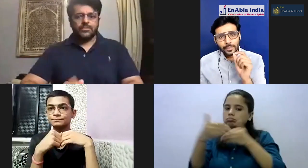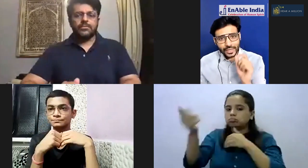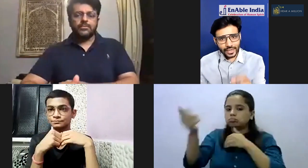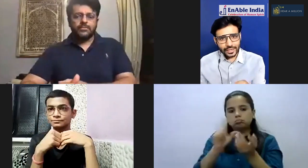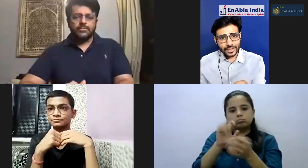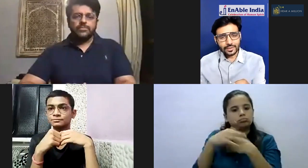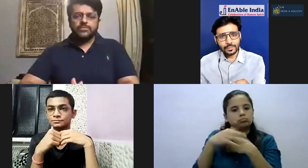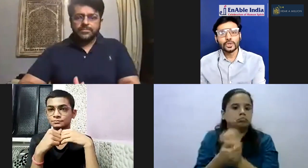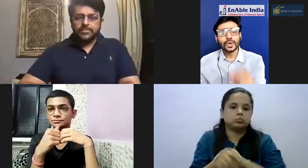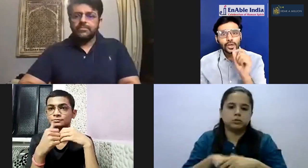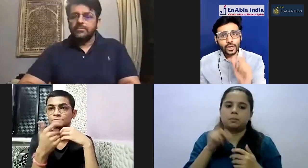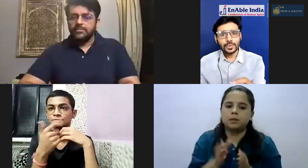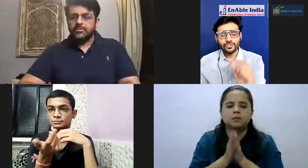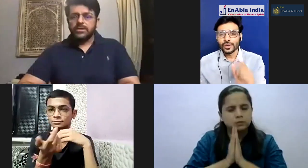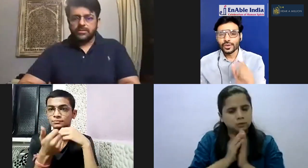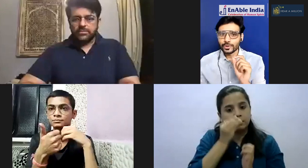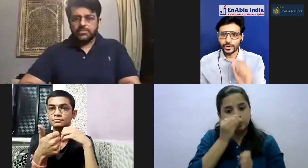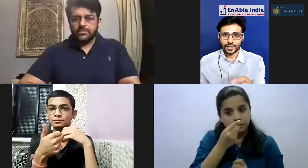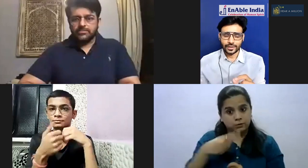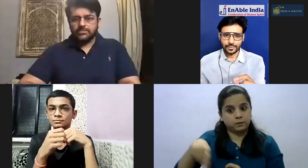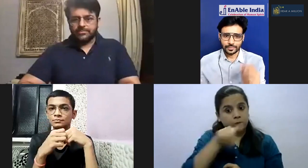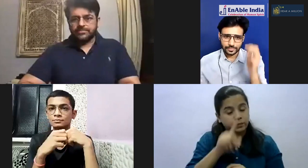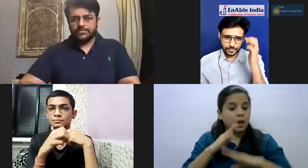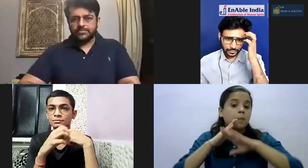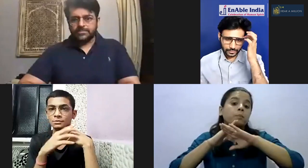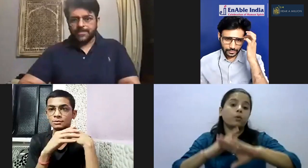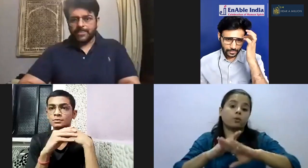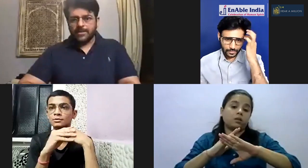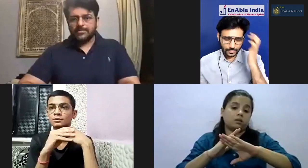are protected, but you cannot be fully protected.